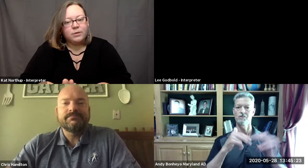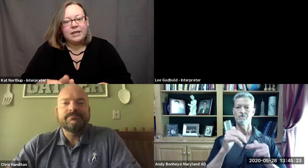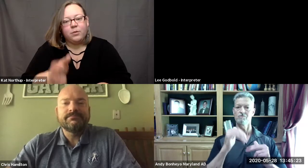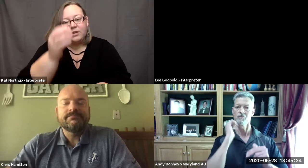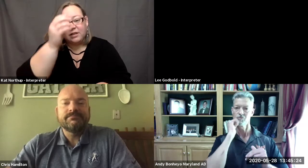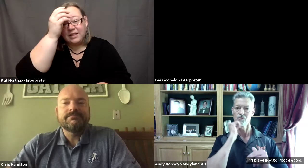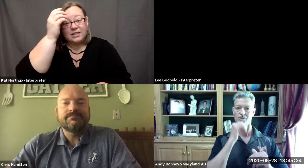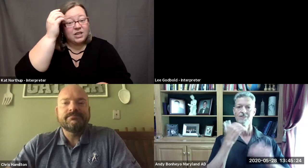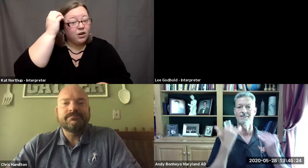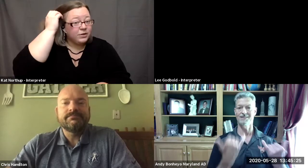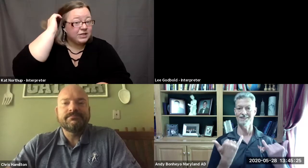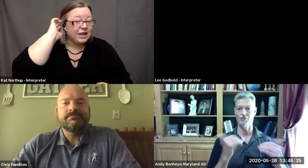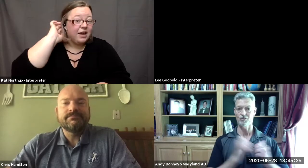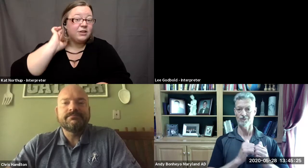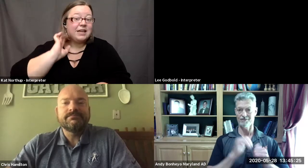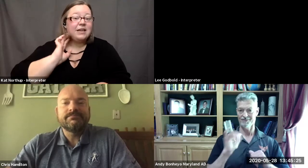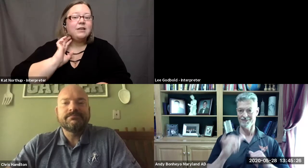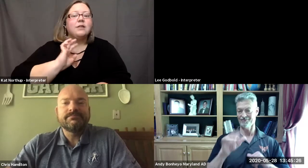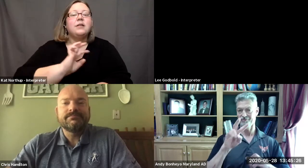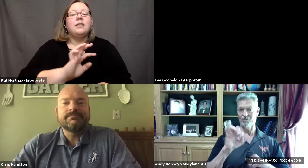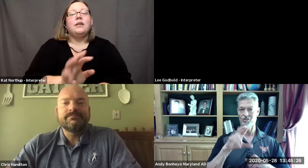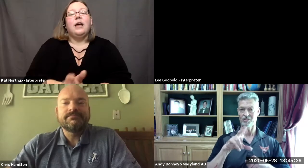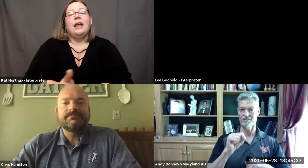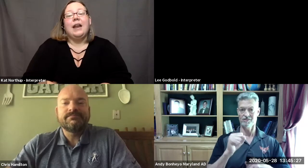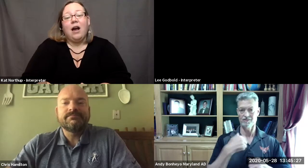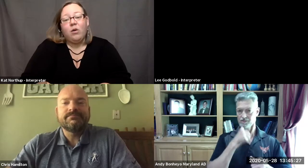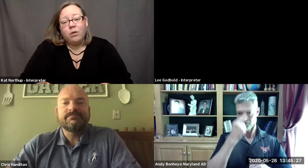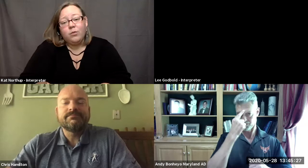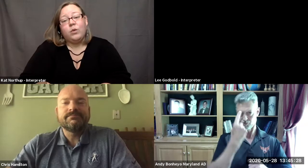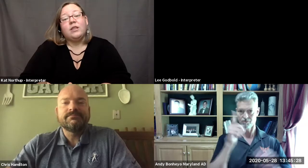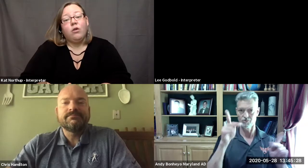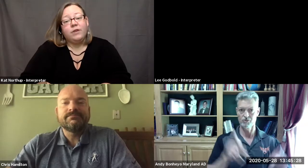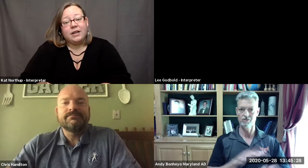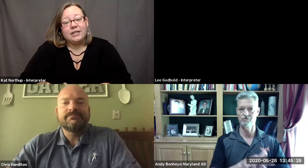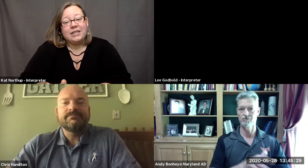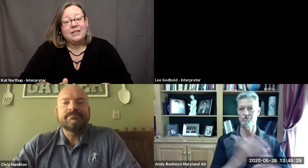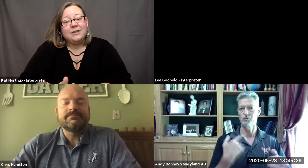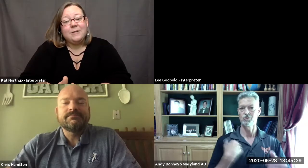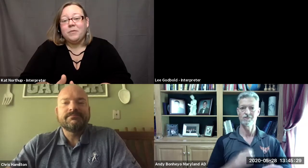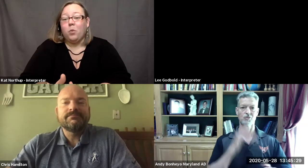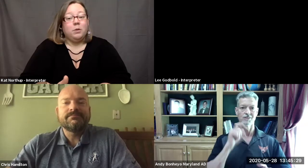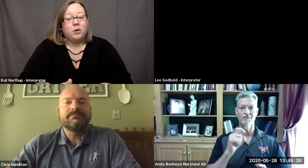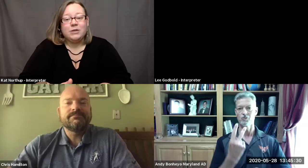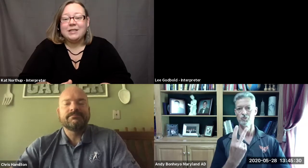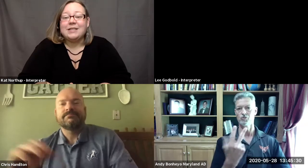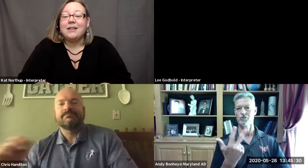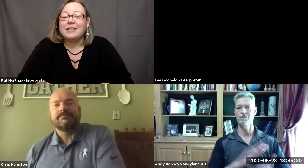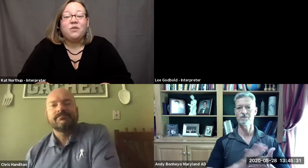that would clean the entire building every day. And now with COVID-19, one person is not